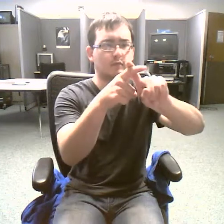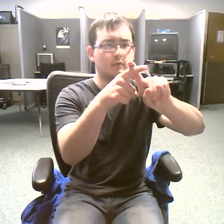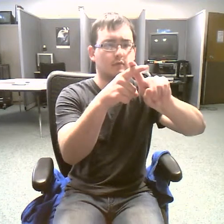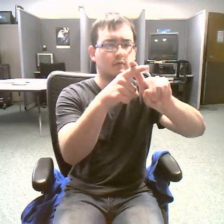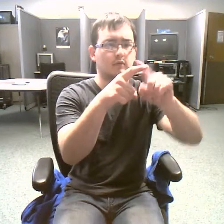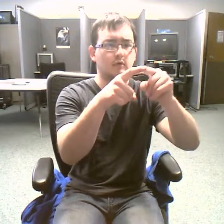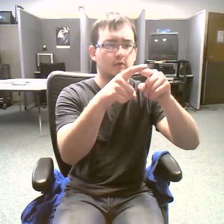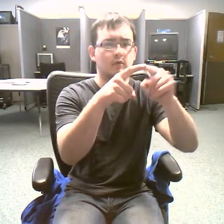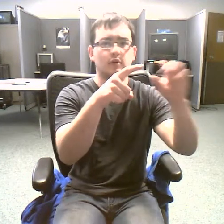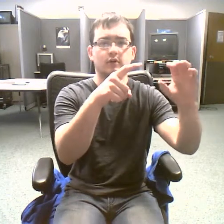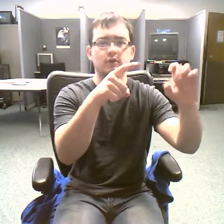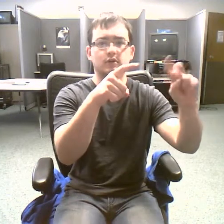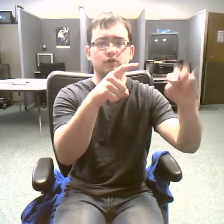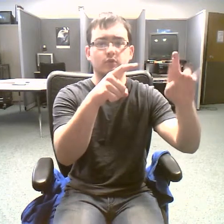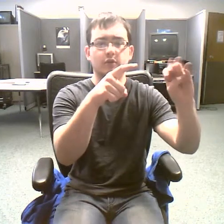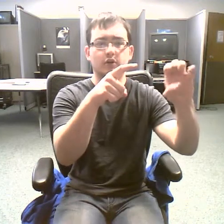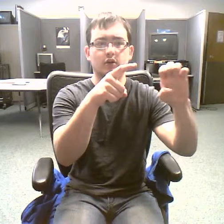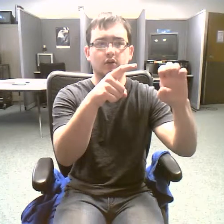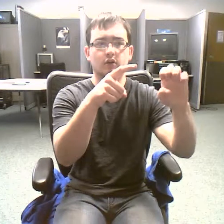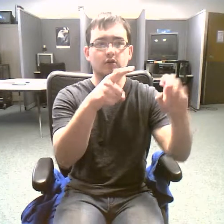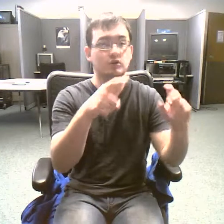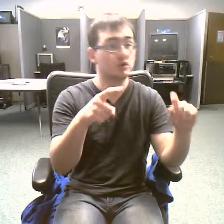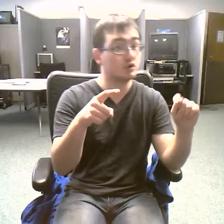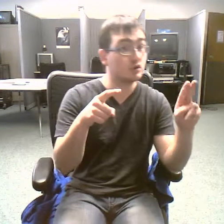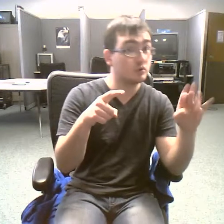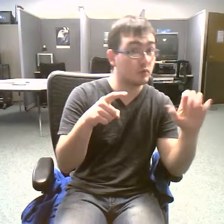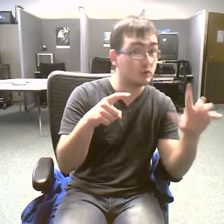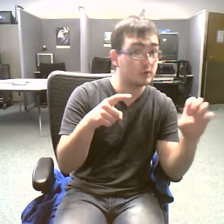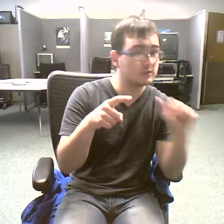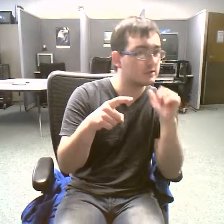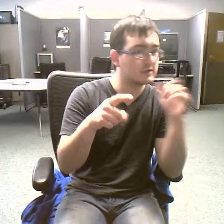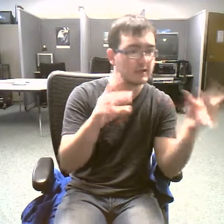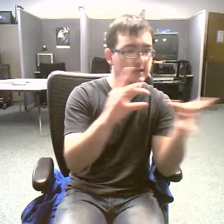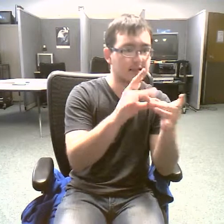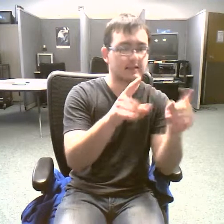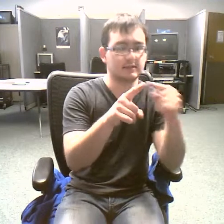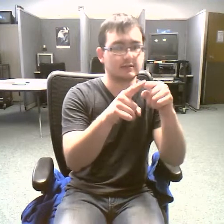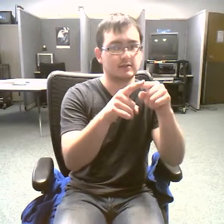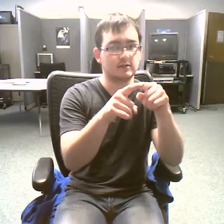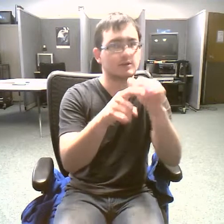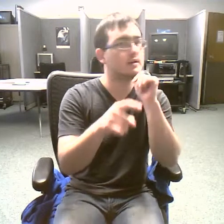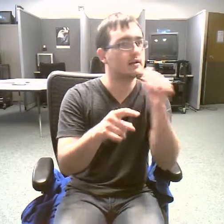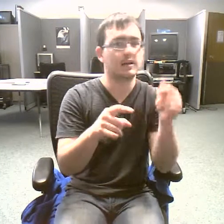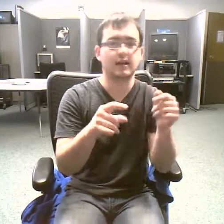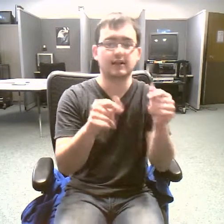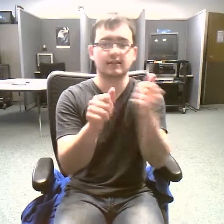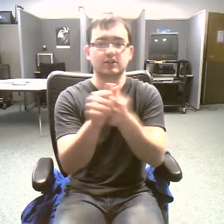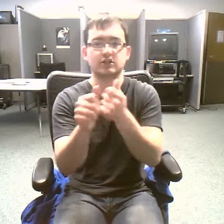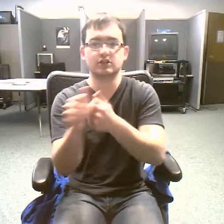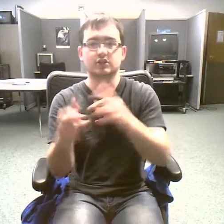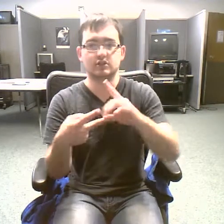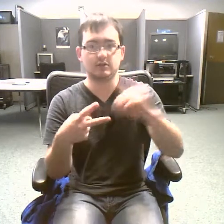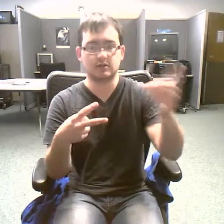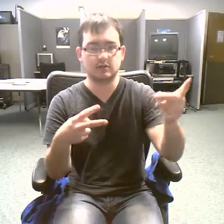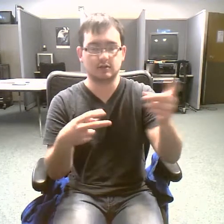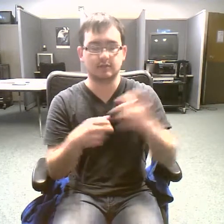The tubules actually connect to the centromere and not the DNA. The fourth phase, anaphase, here we go.